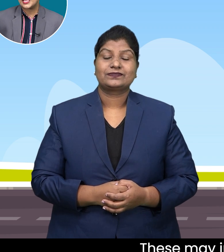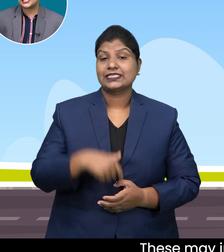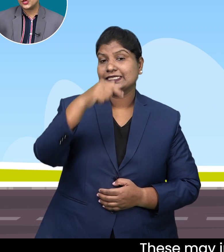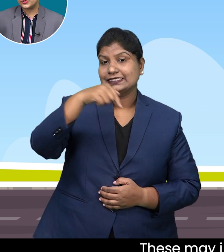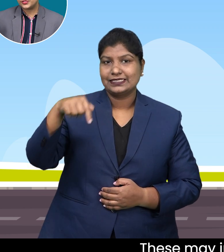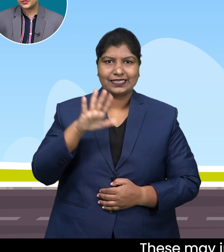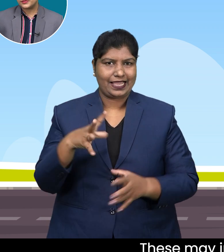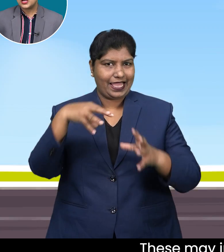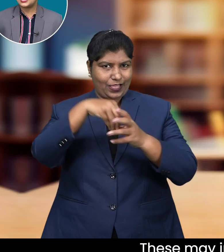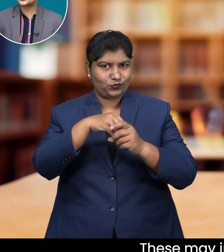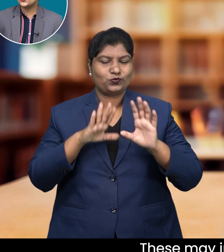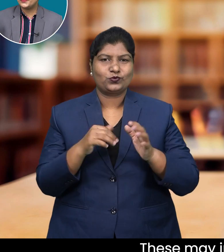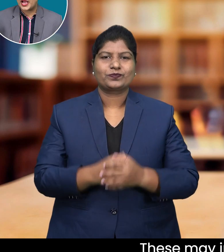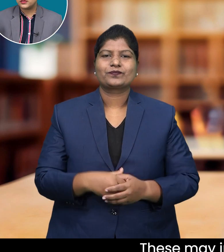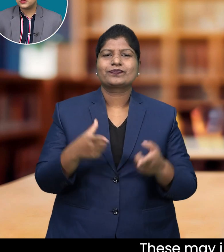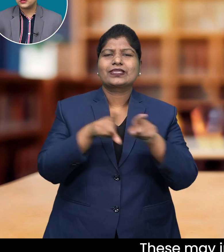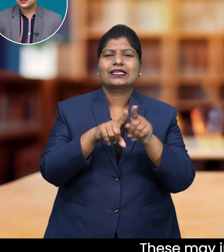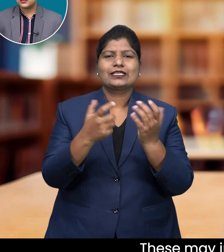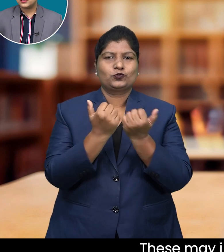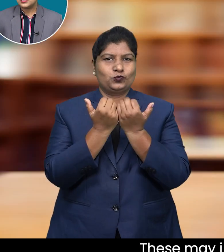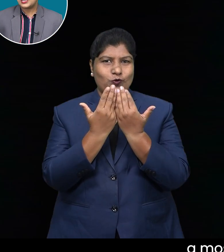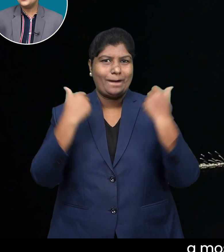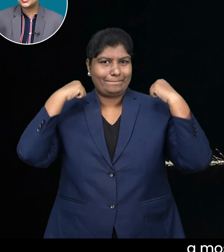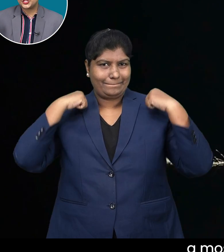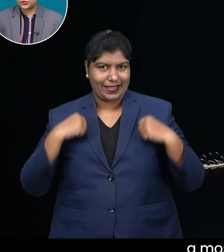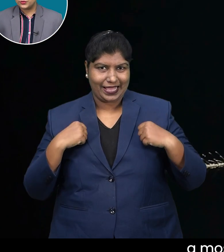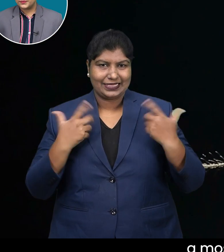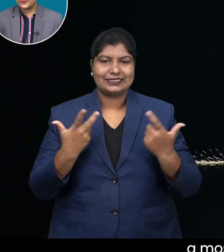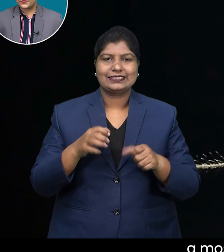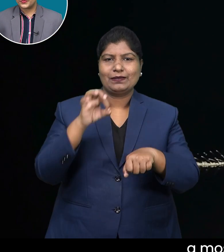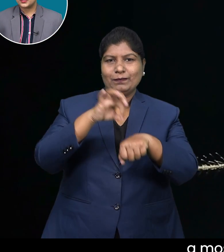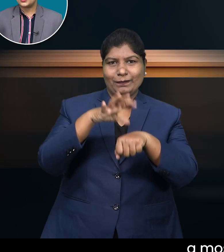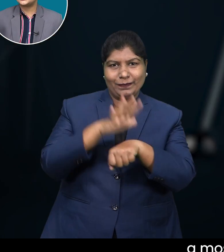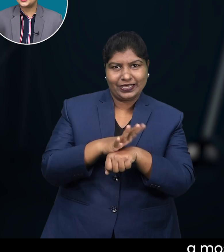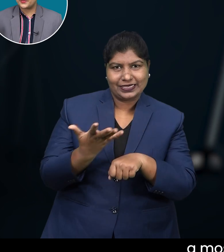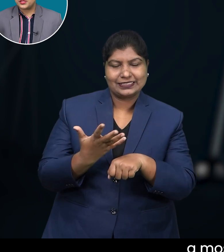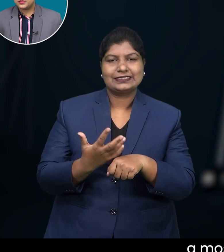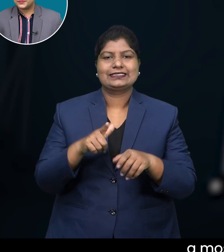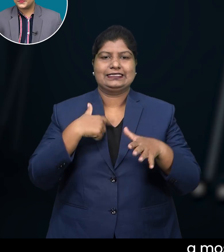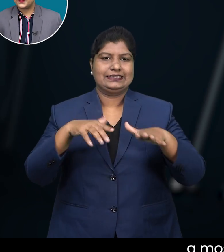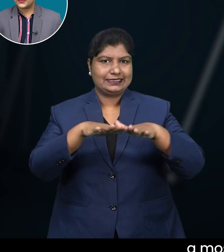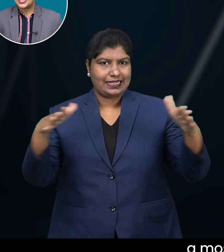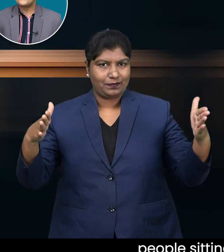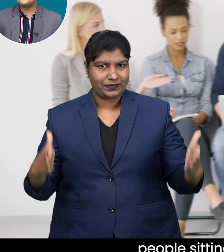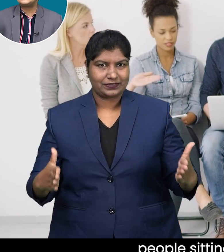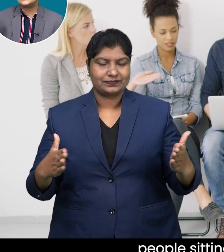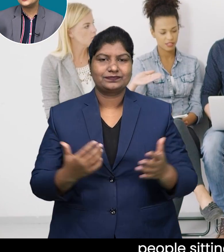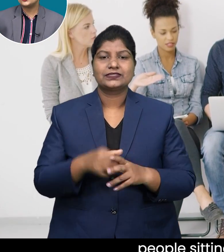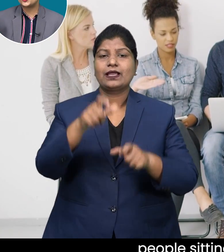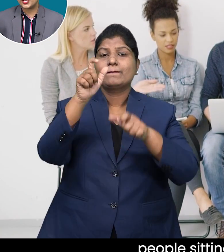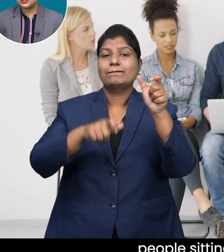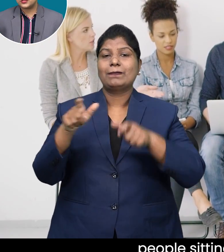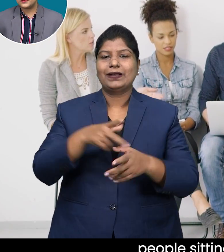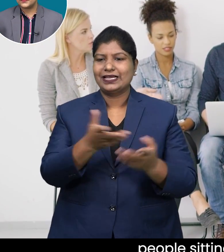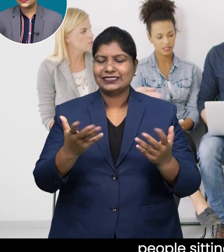These may include a school bag, a mosquito, a table, people sitting